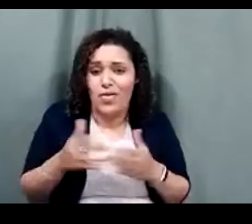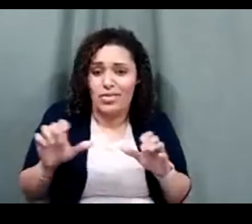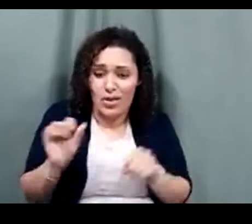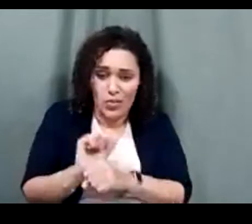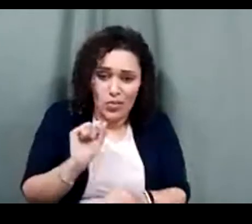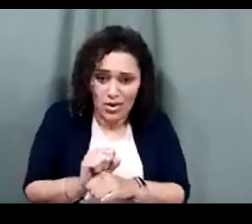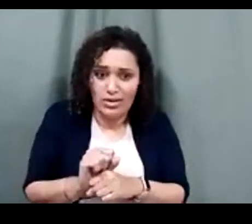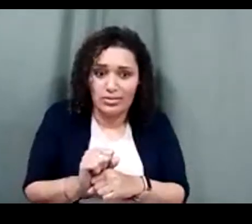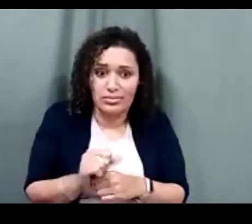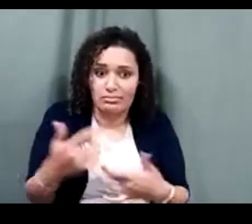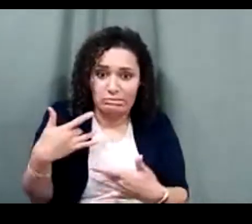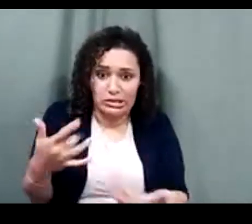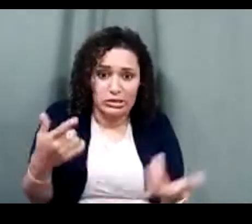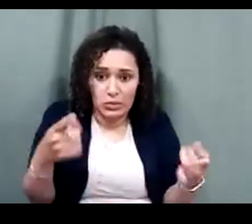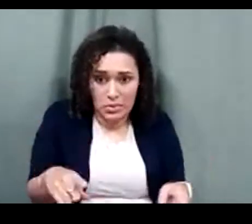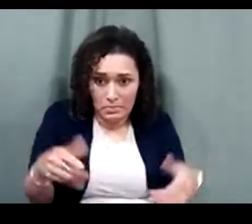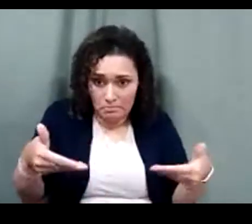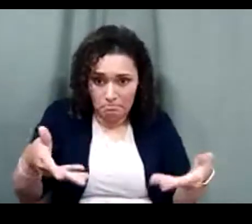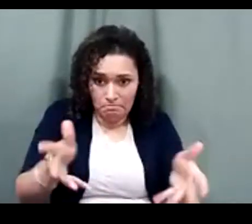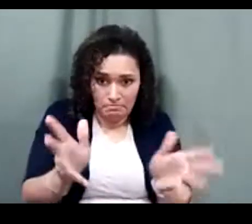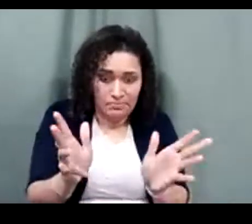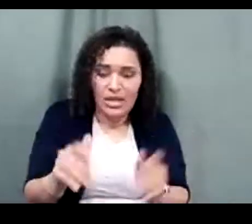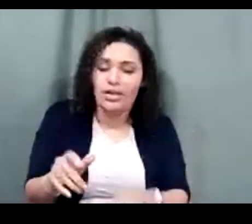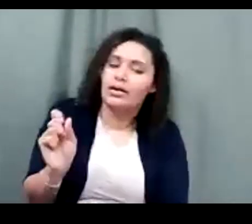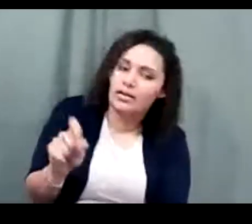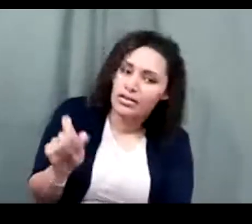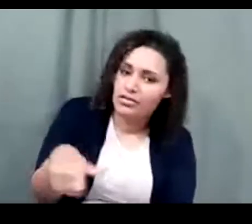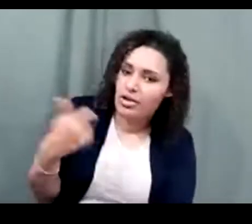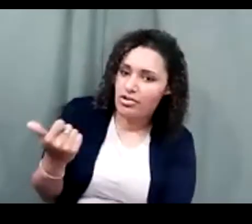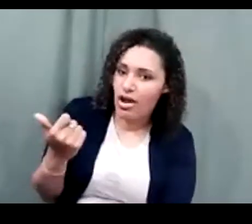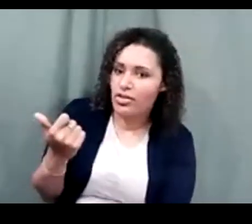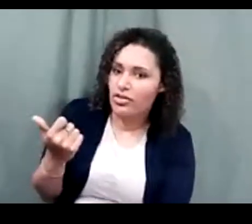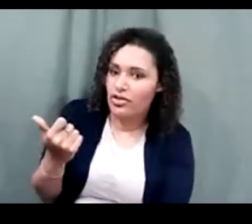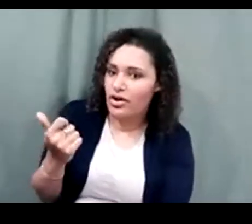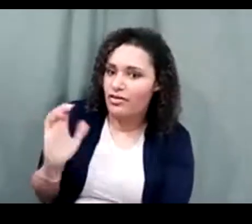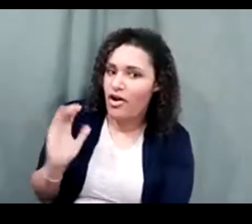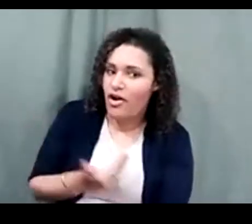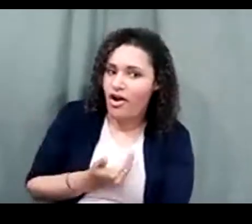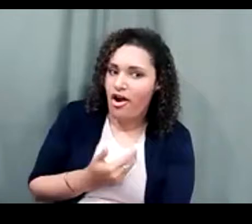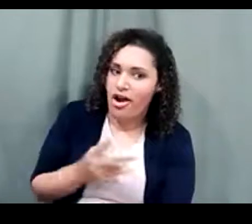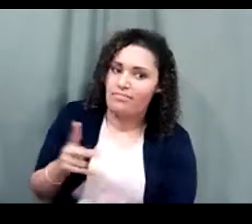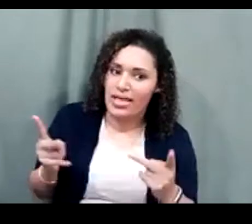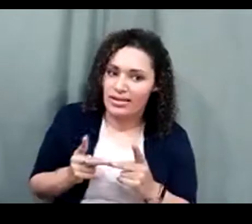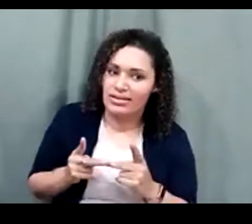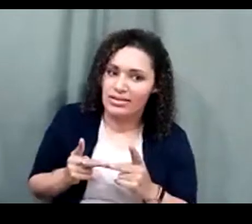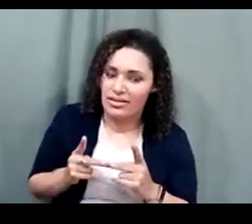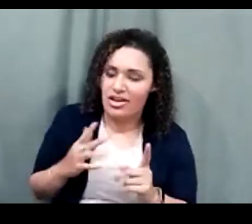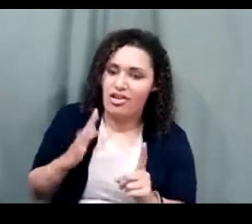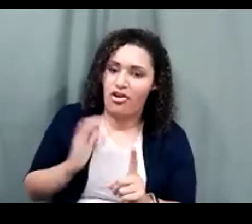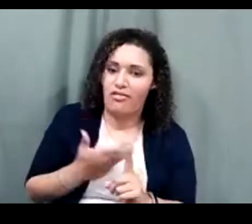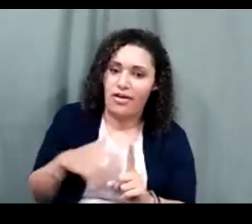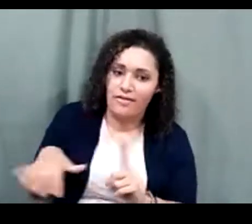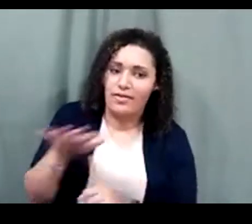let what happens. Right. And it's just another capturing of our place and the environment and where the